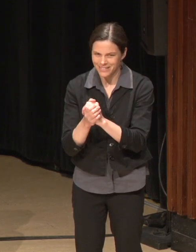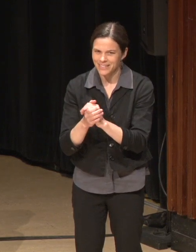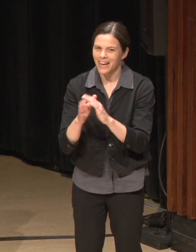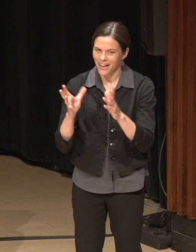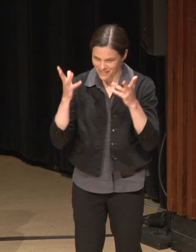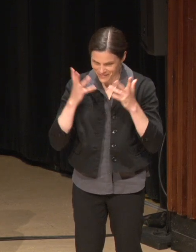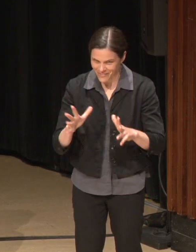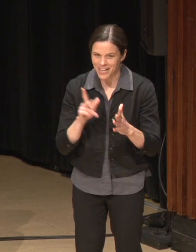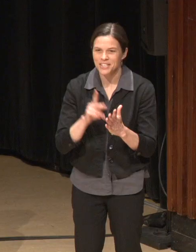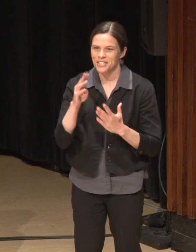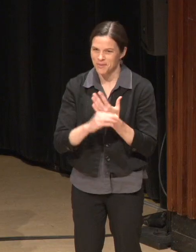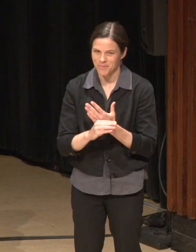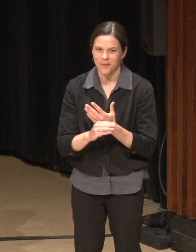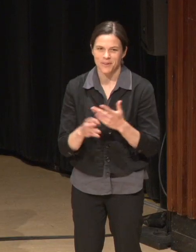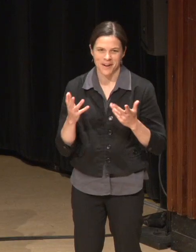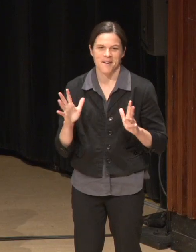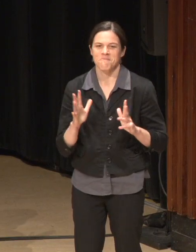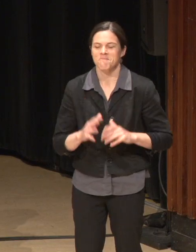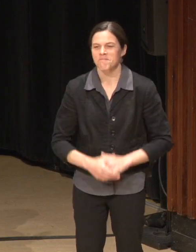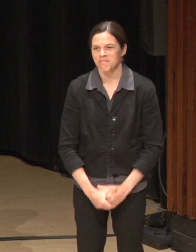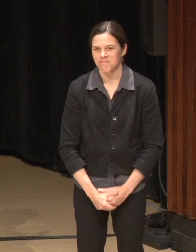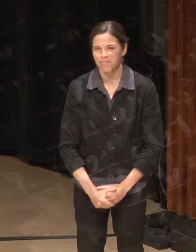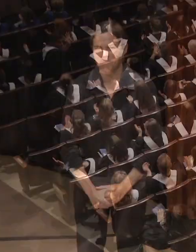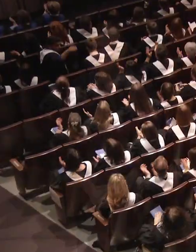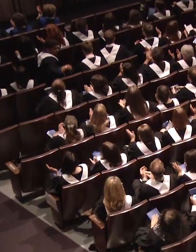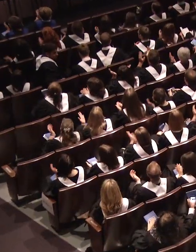your programs. Well done.